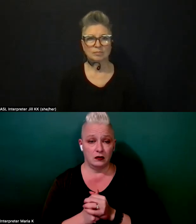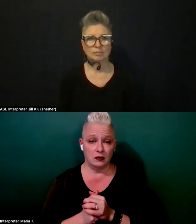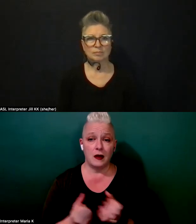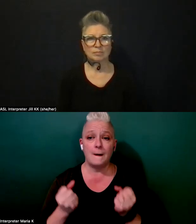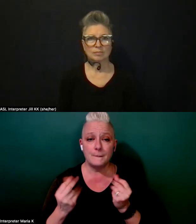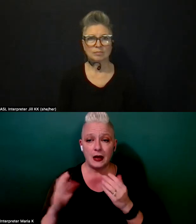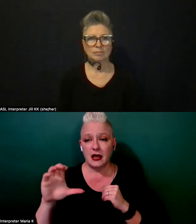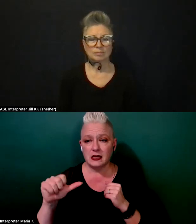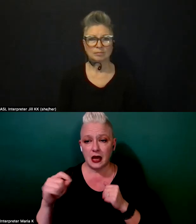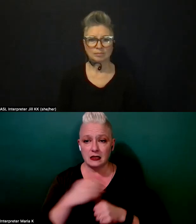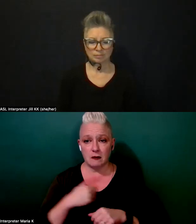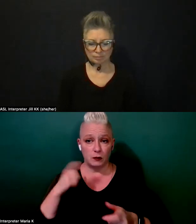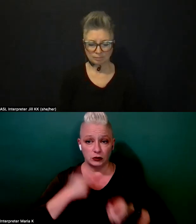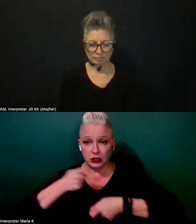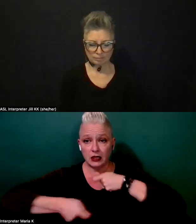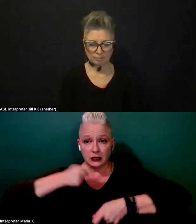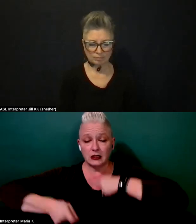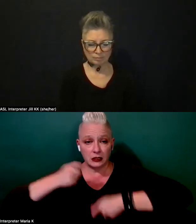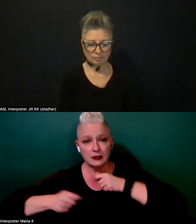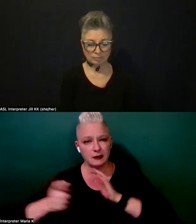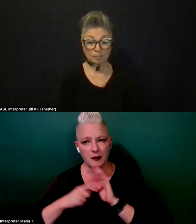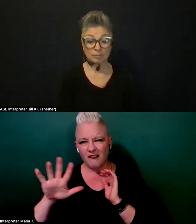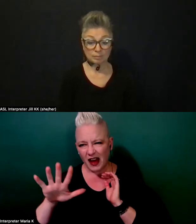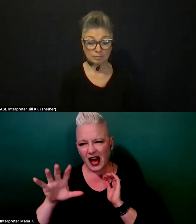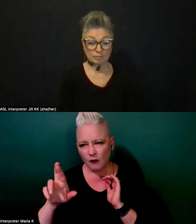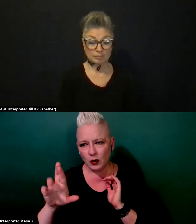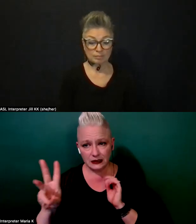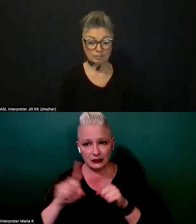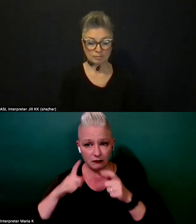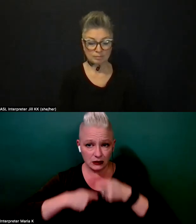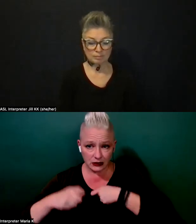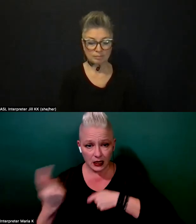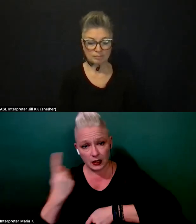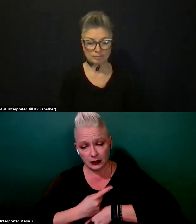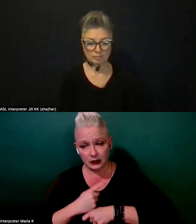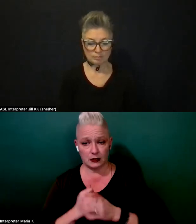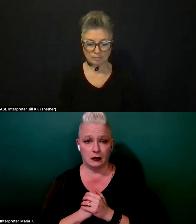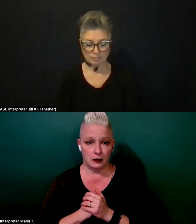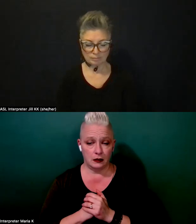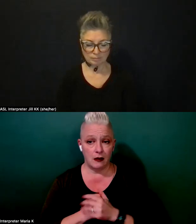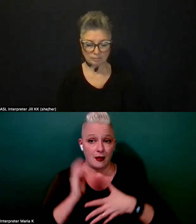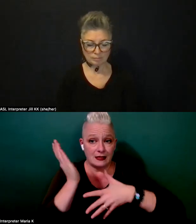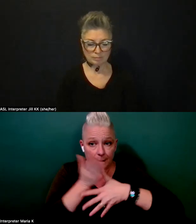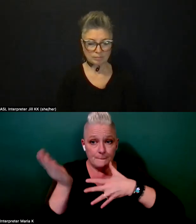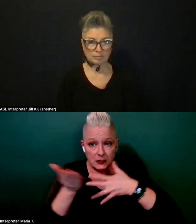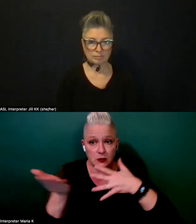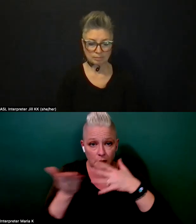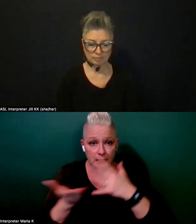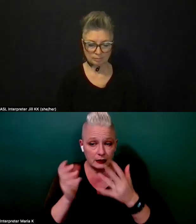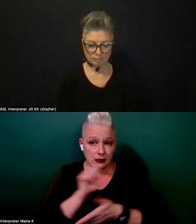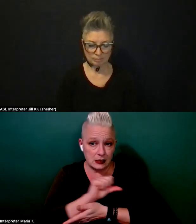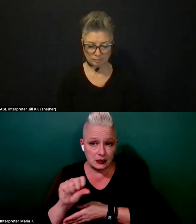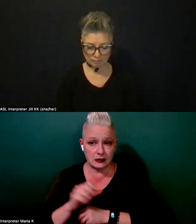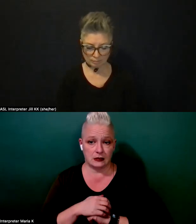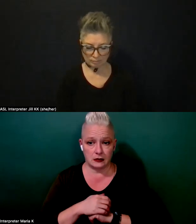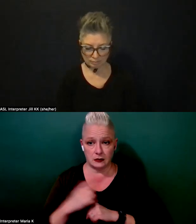members changing, like sometimes up to like 5 or 6 times a day. So and that's in between scenes. So we always